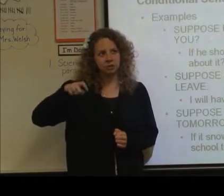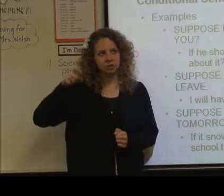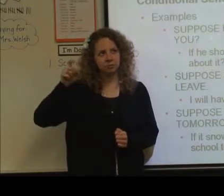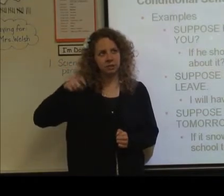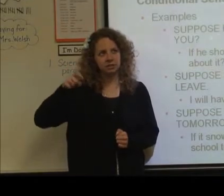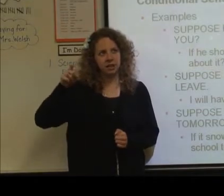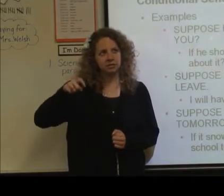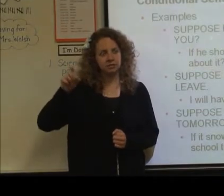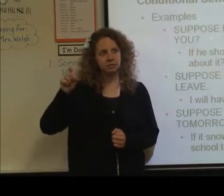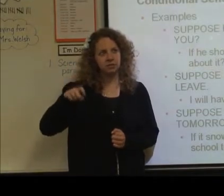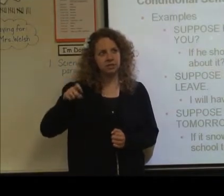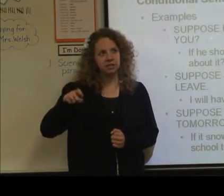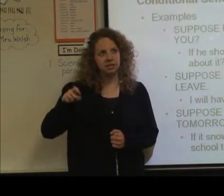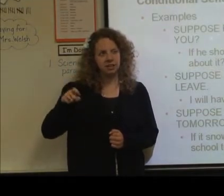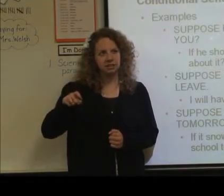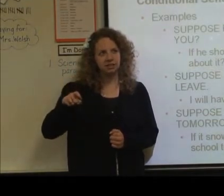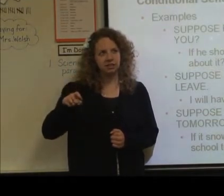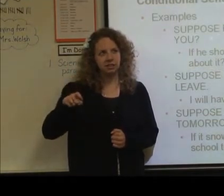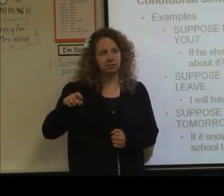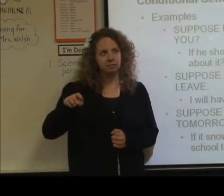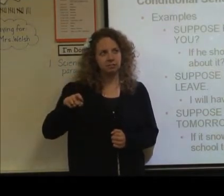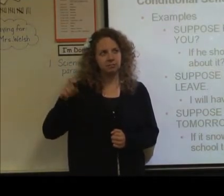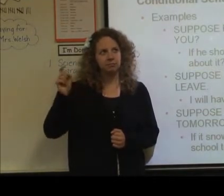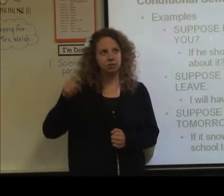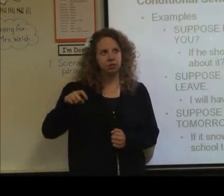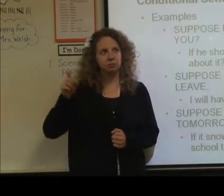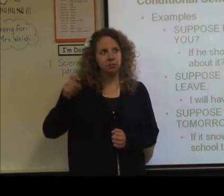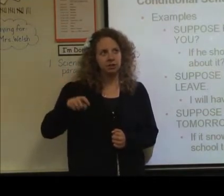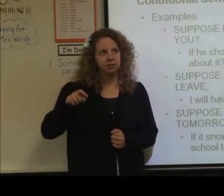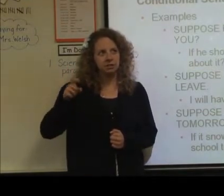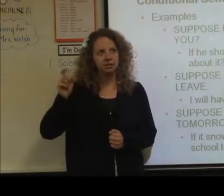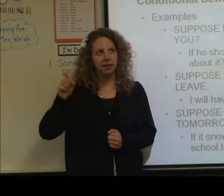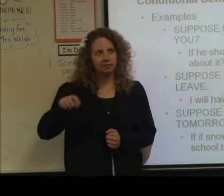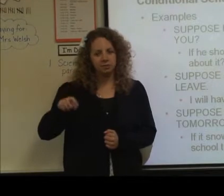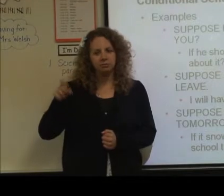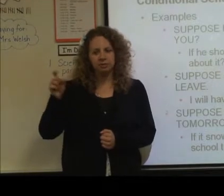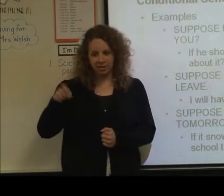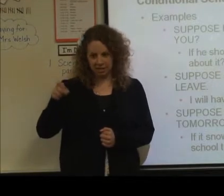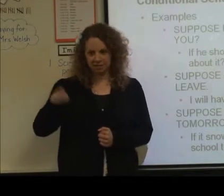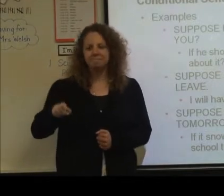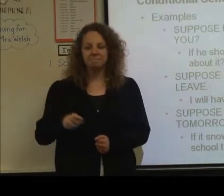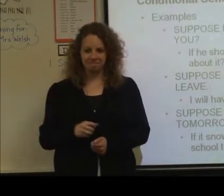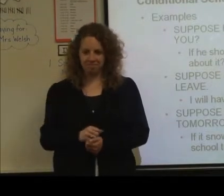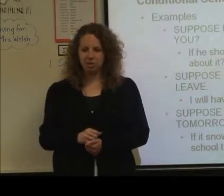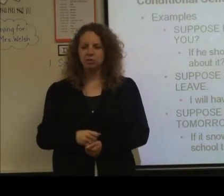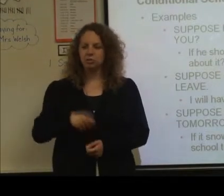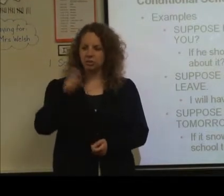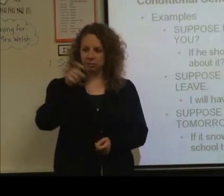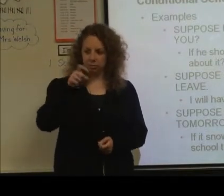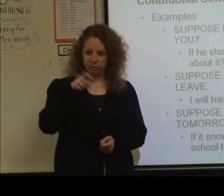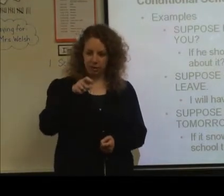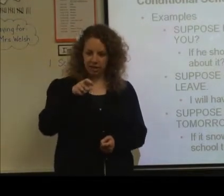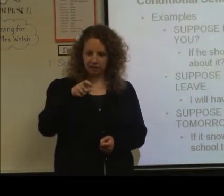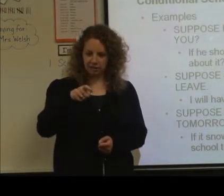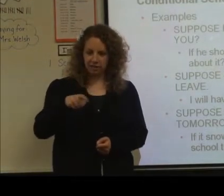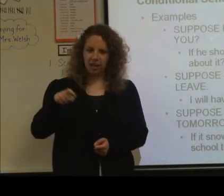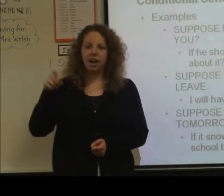should, must, have to, need. I think that's all of them. Should, must, have to, need. So need will be twice, and